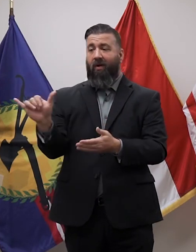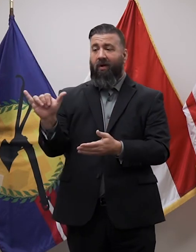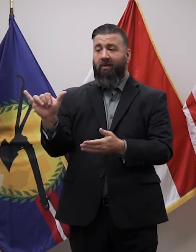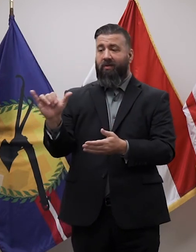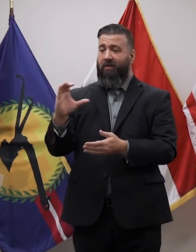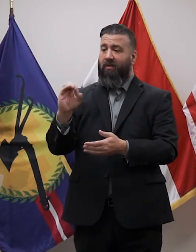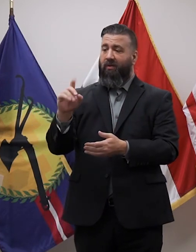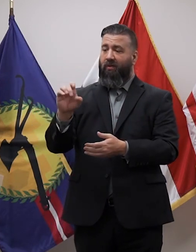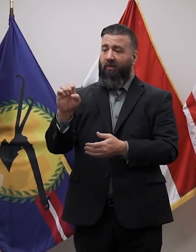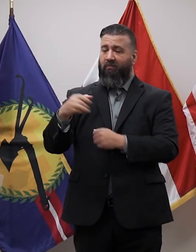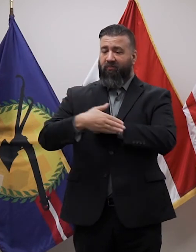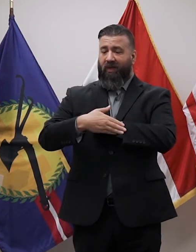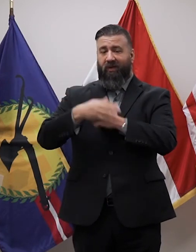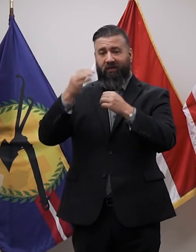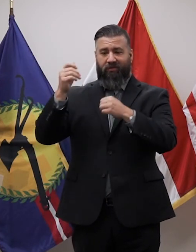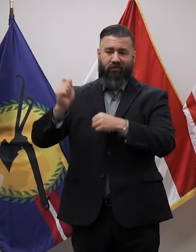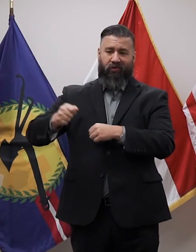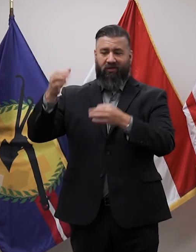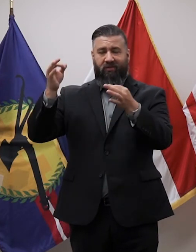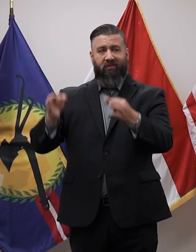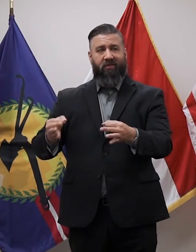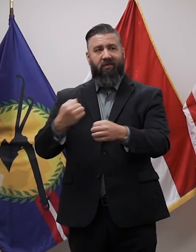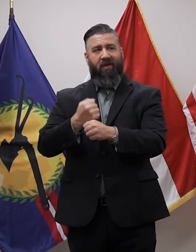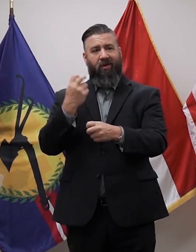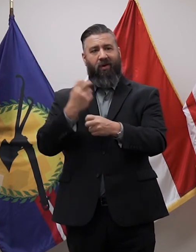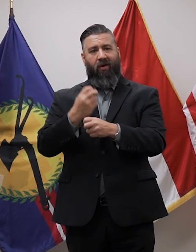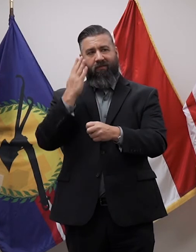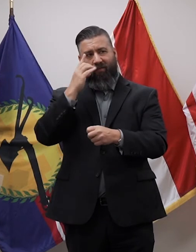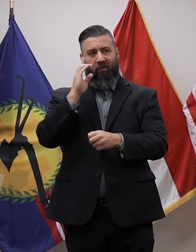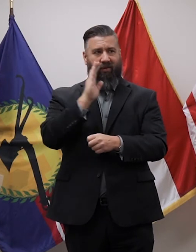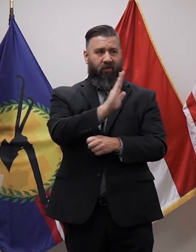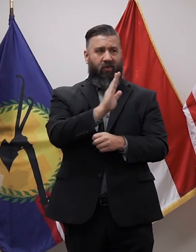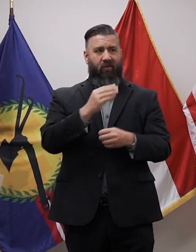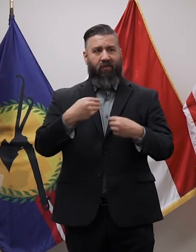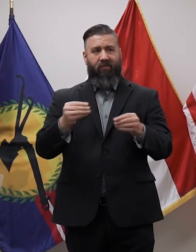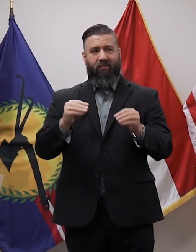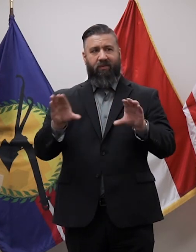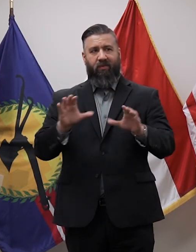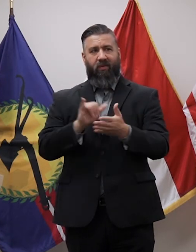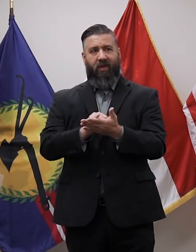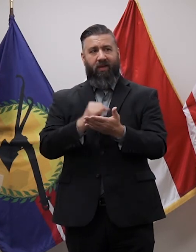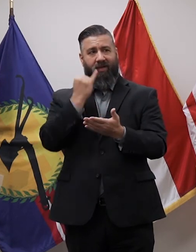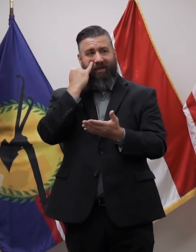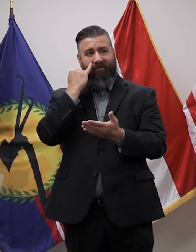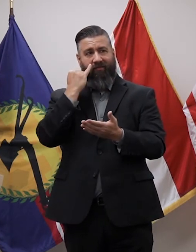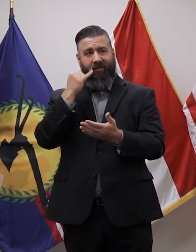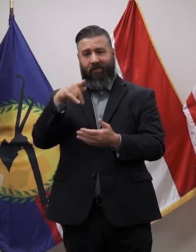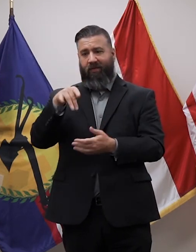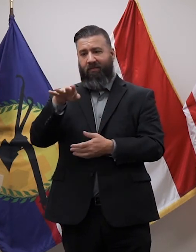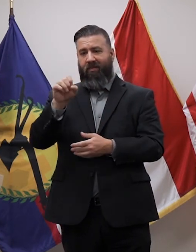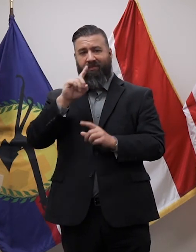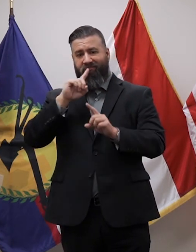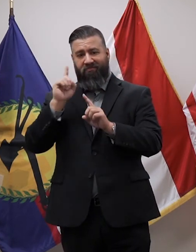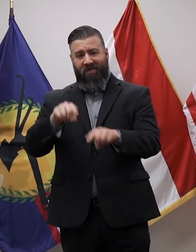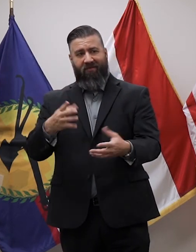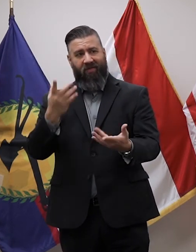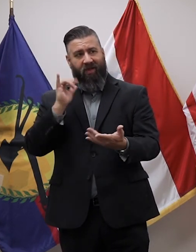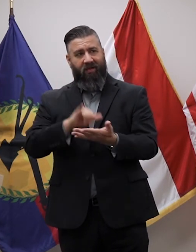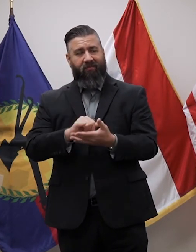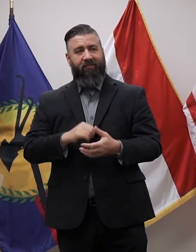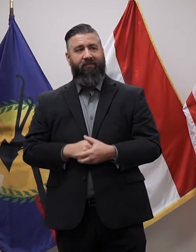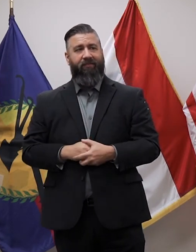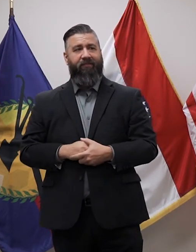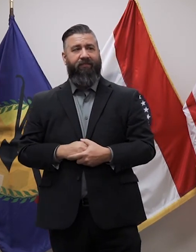County decision, make it more difficult for your office to do that if there is a public demand for it?